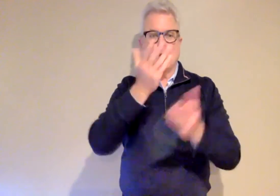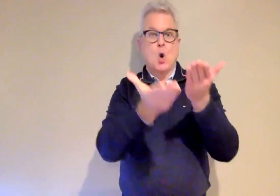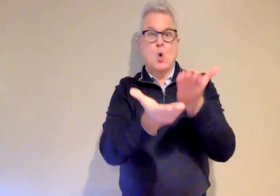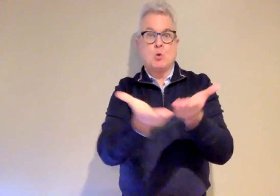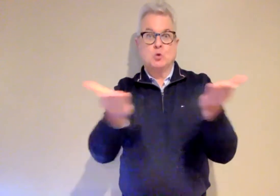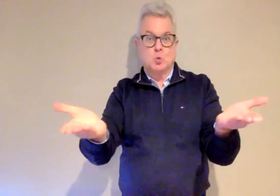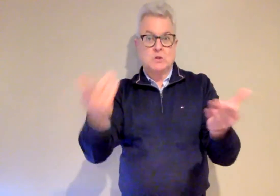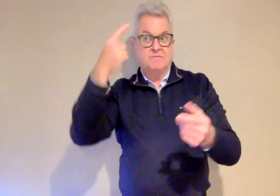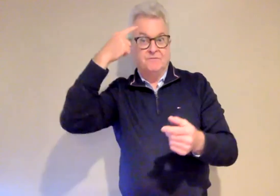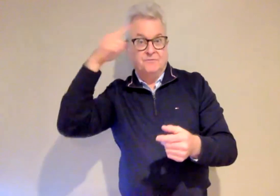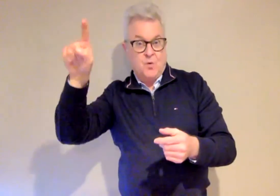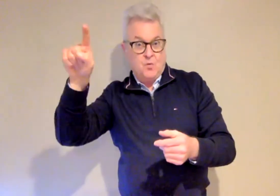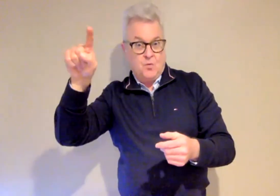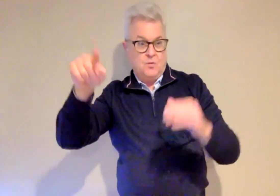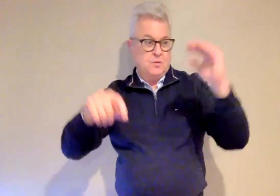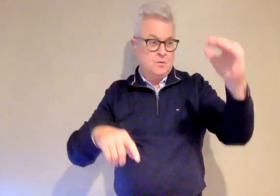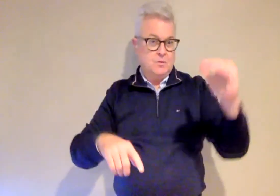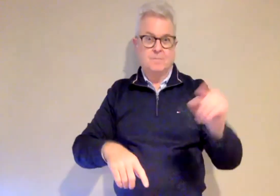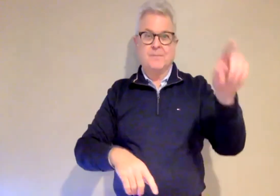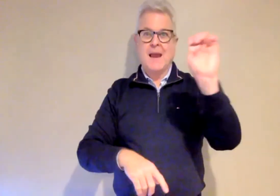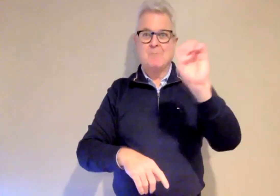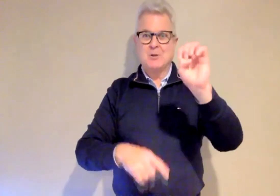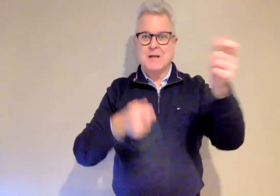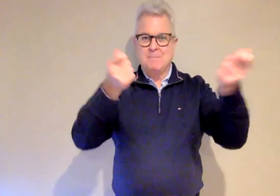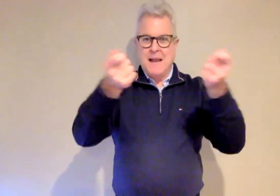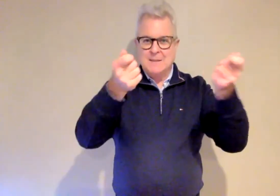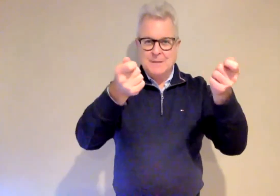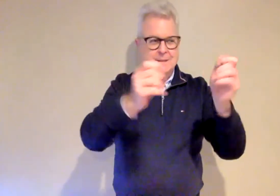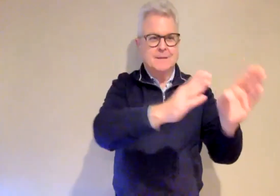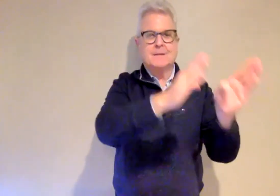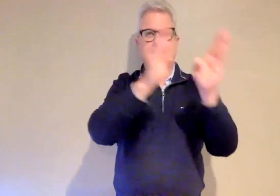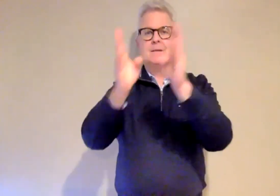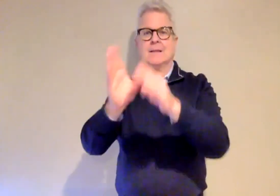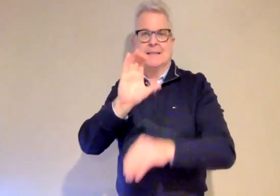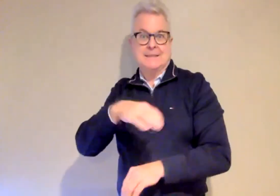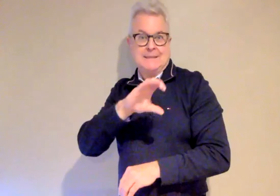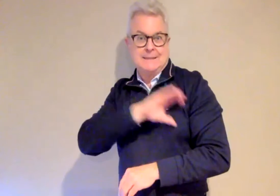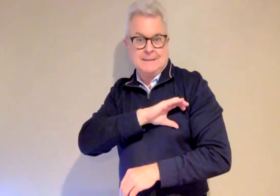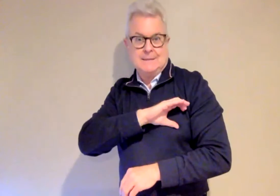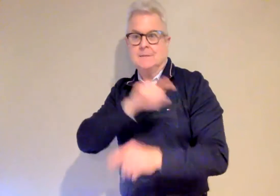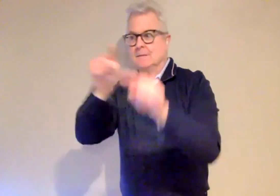say citizens, resources for emergency management system. And then they have another